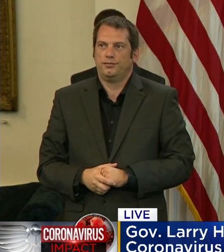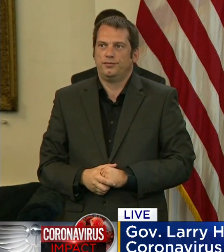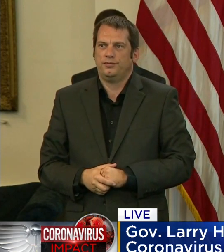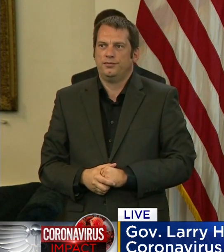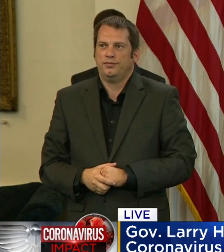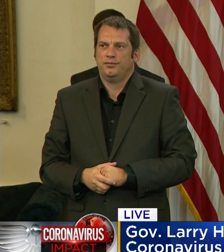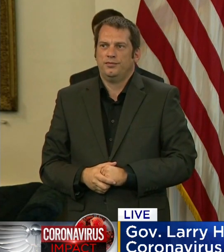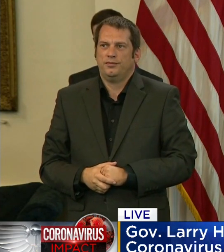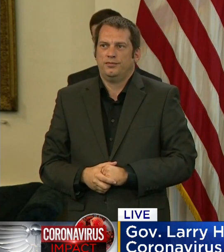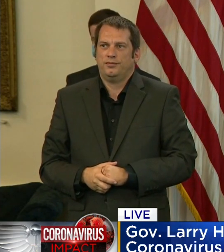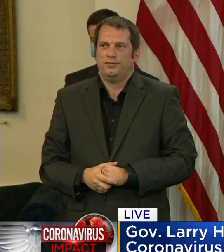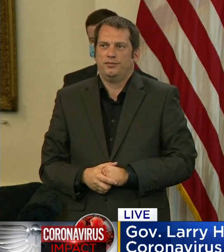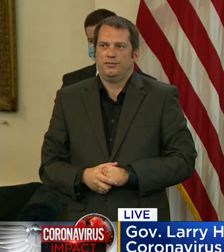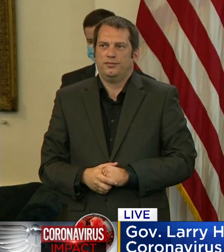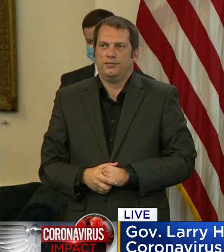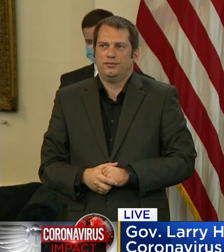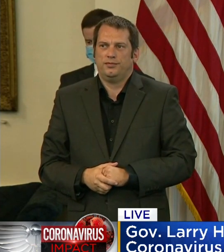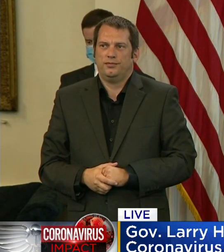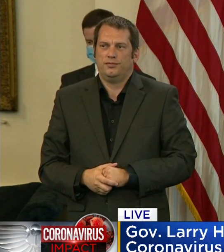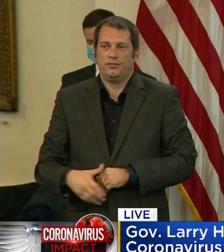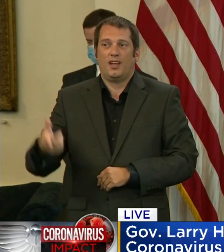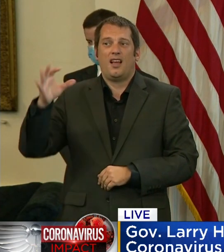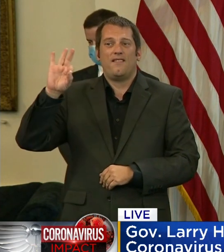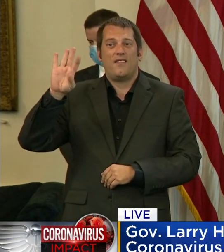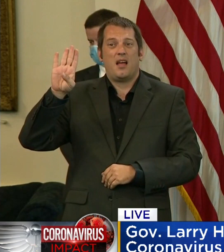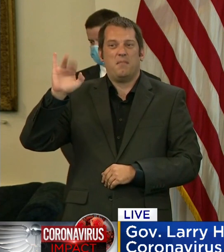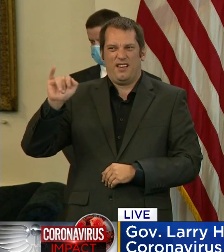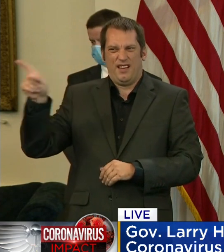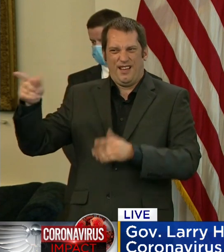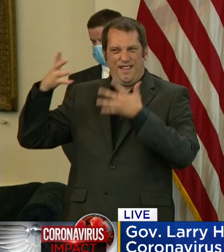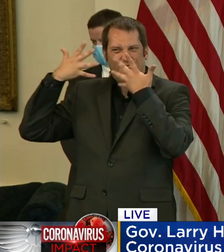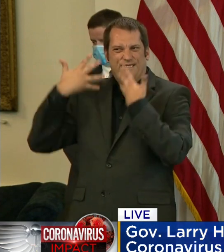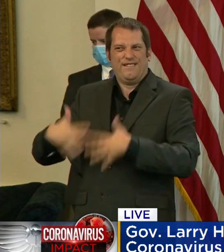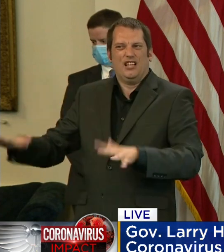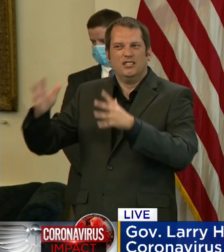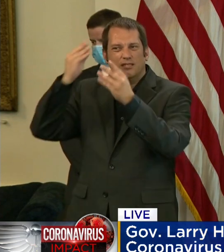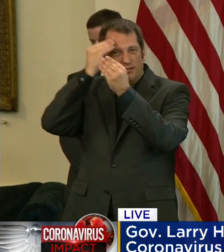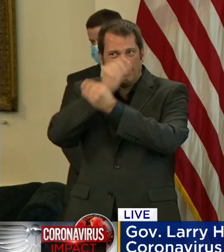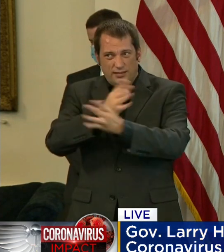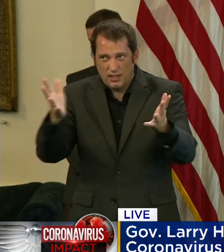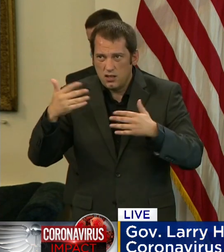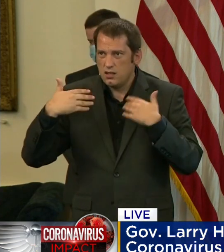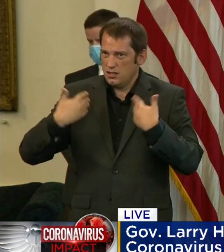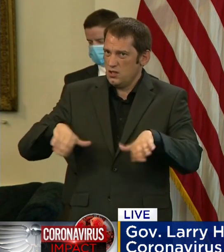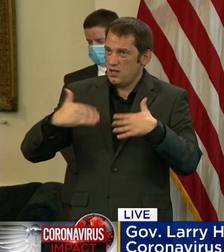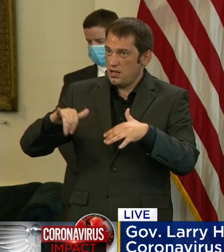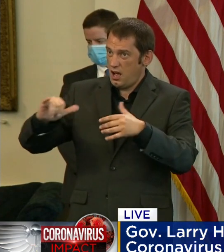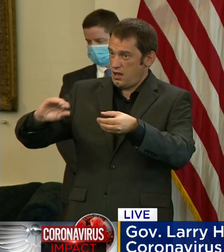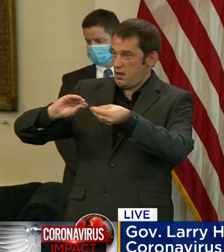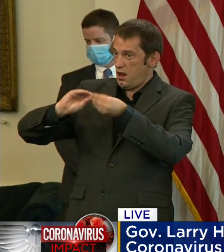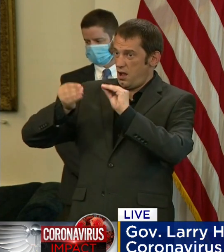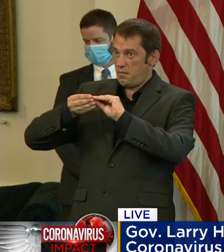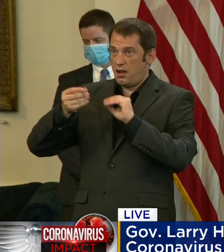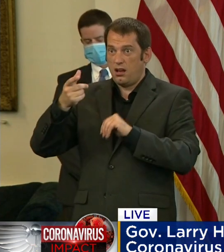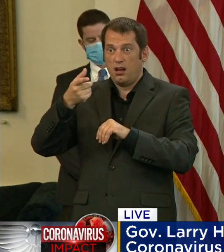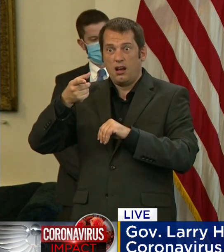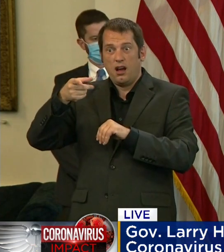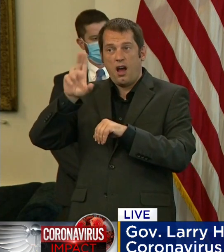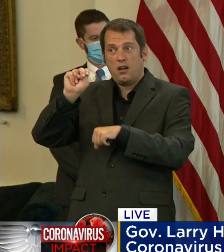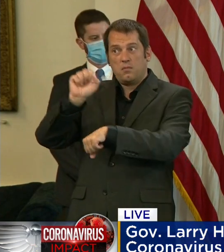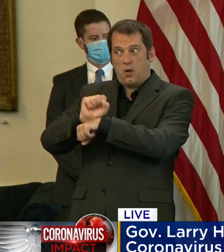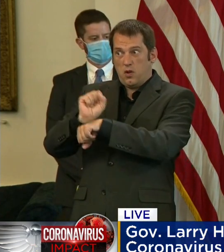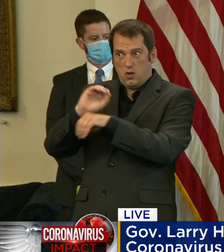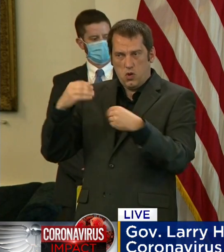system. While quickly paying unemployment benefits to eligible claimants has been of the highest priority, we